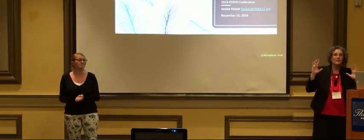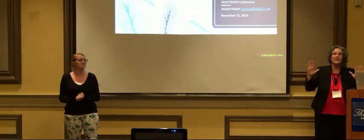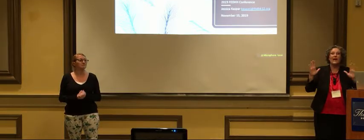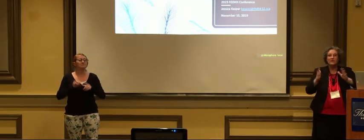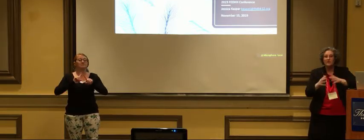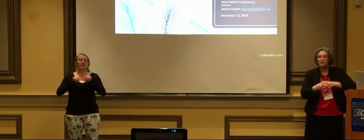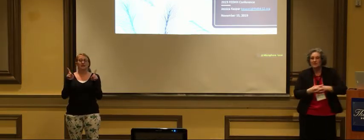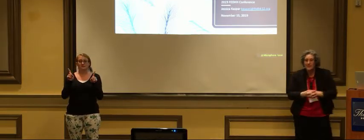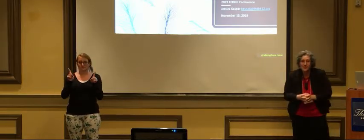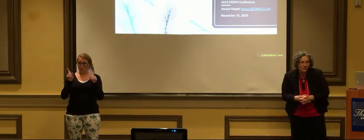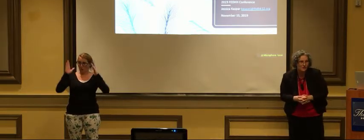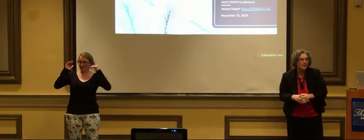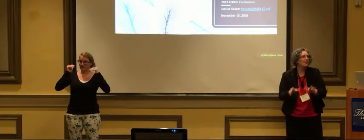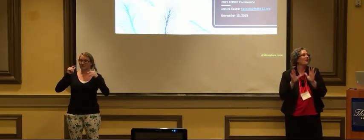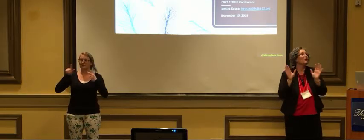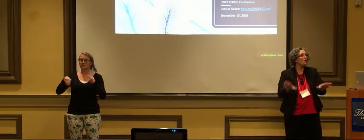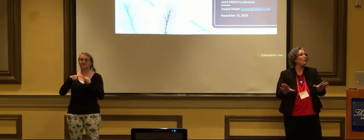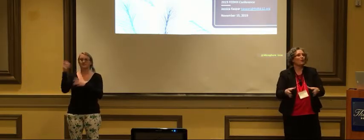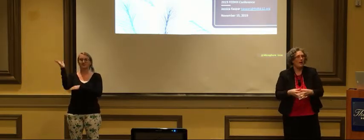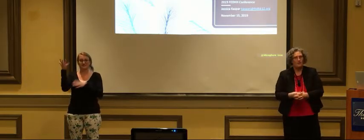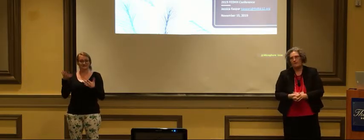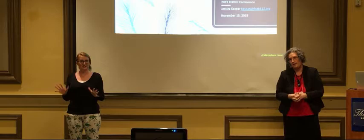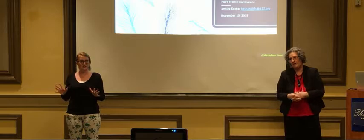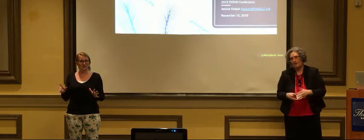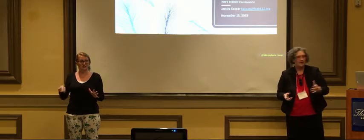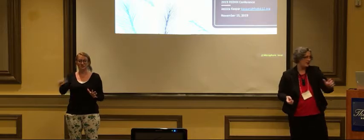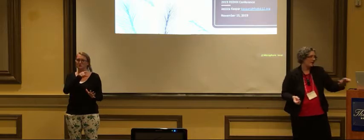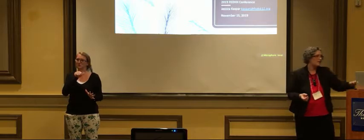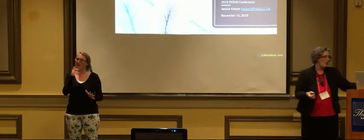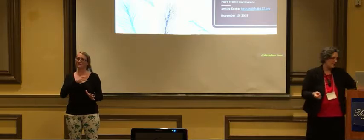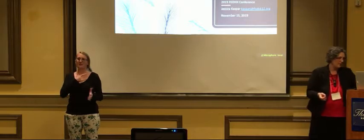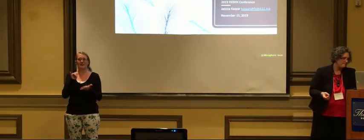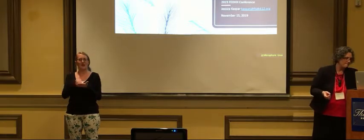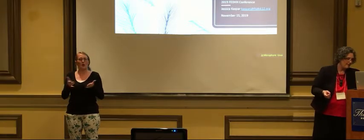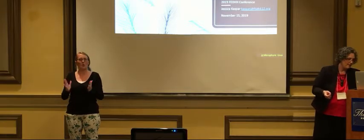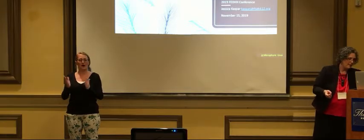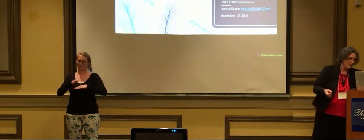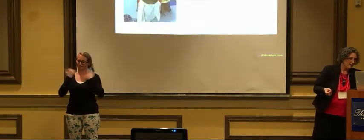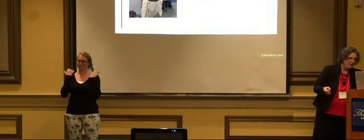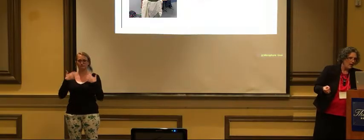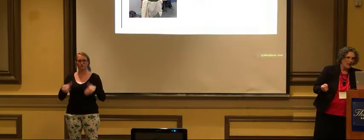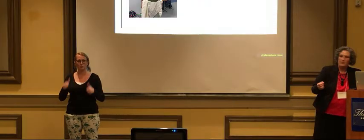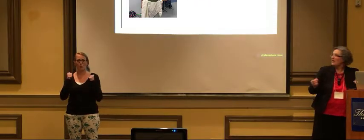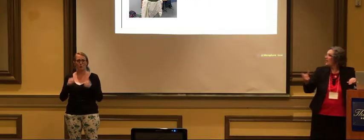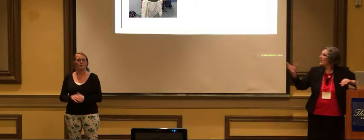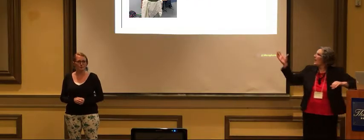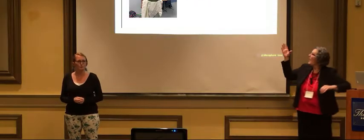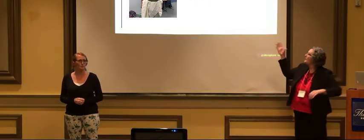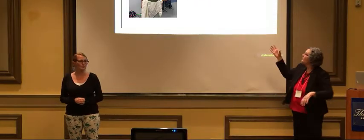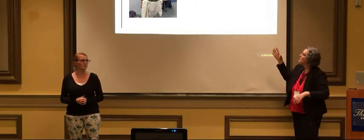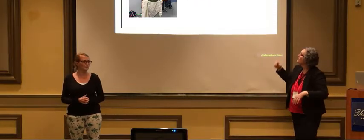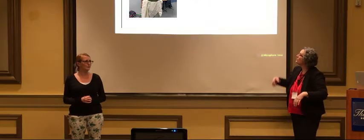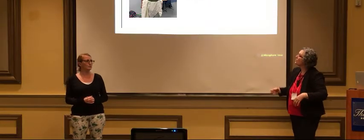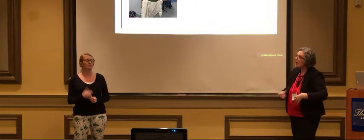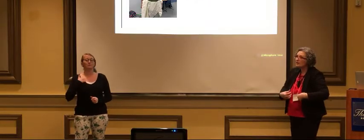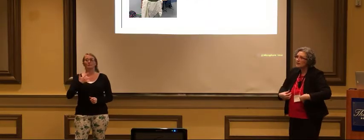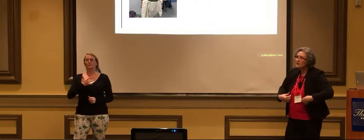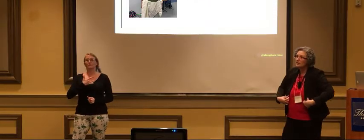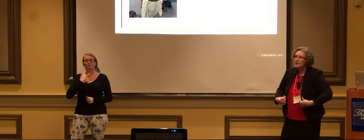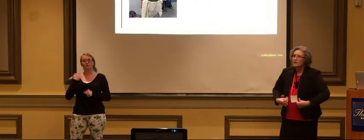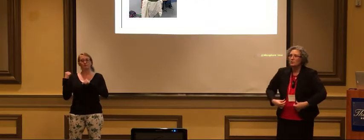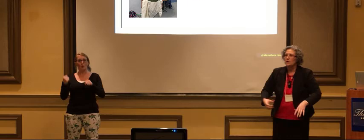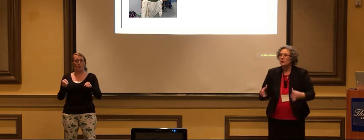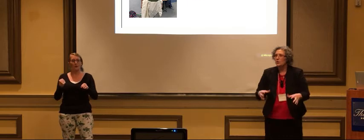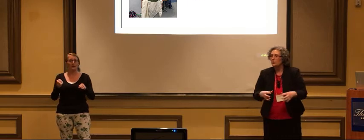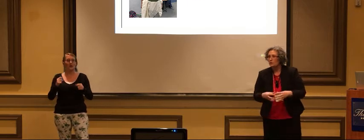But hopefully after this presentation, you won't have that feeling any longer. I feel